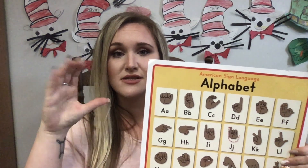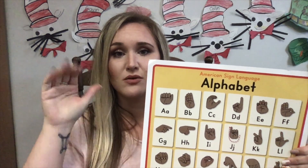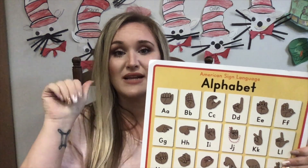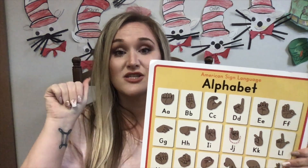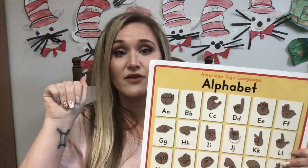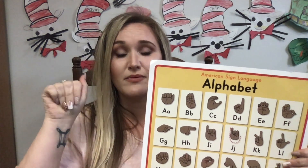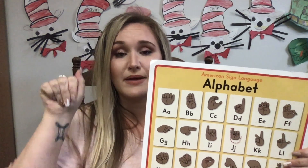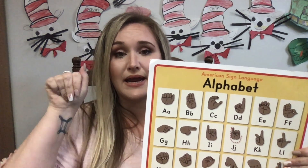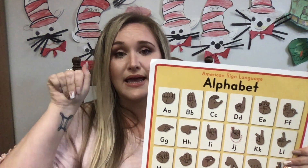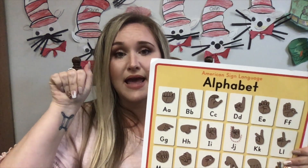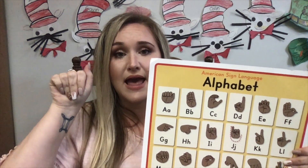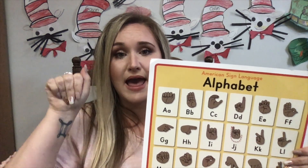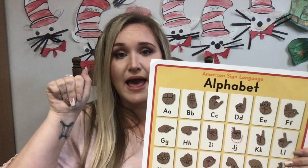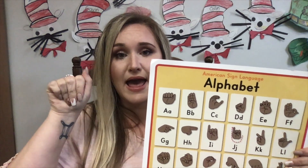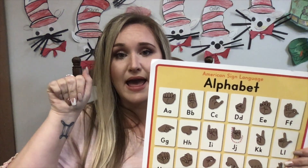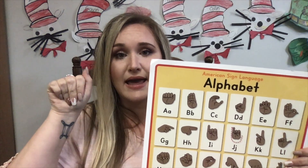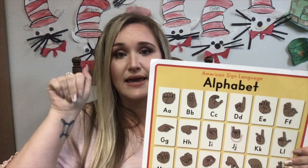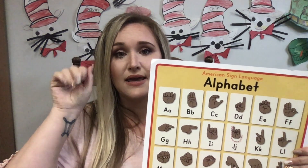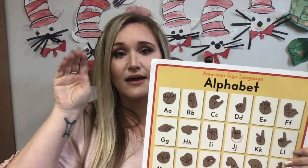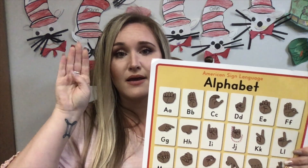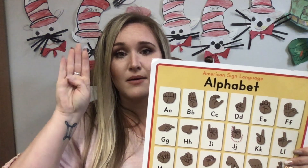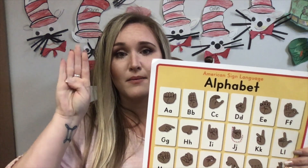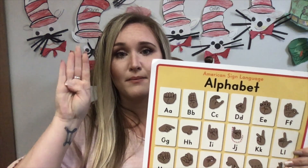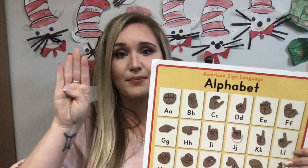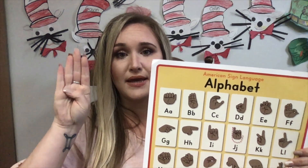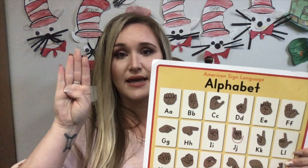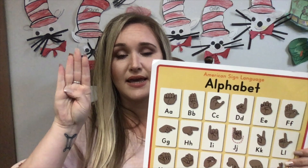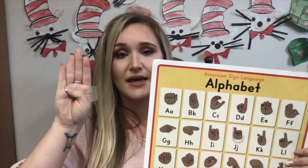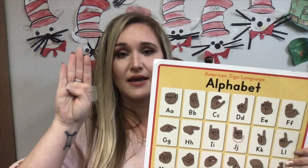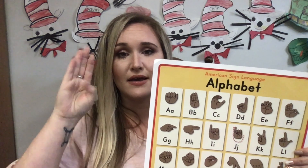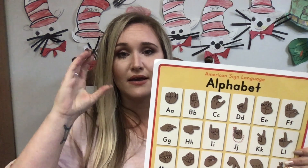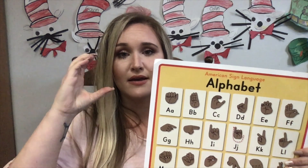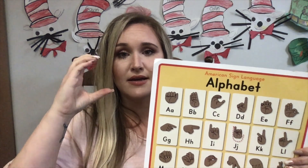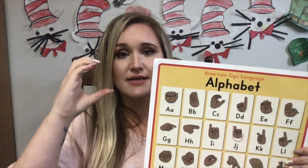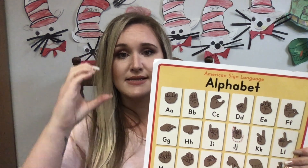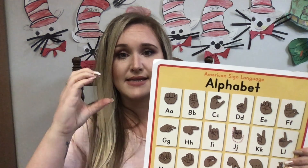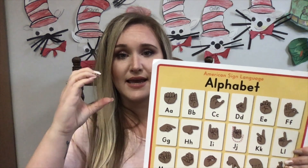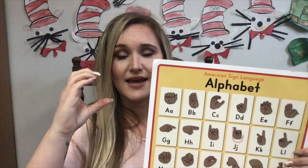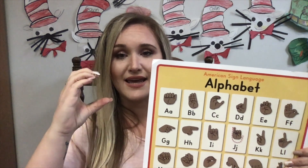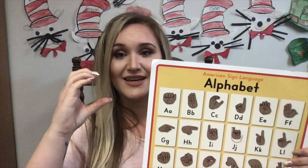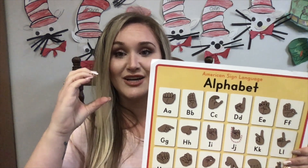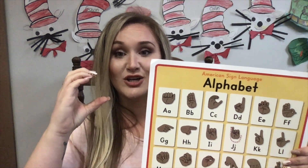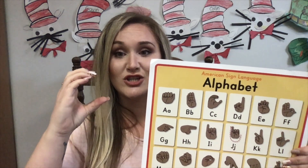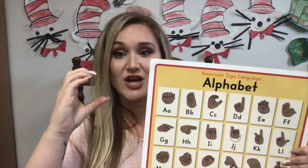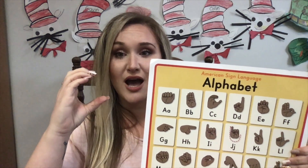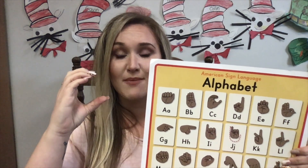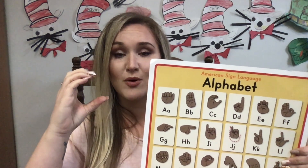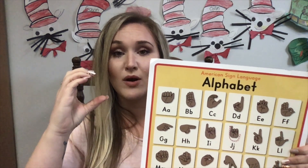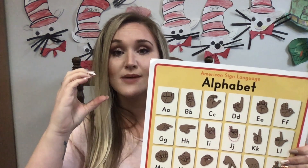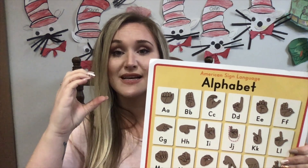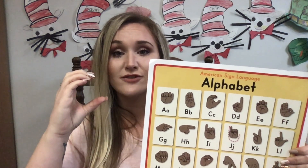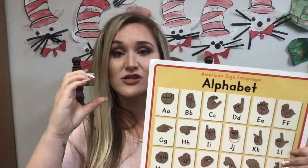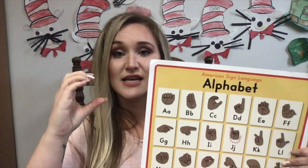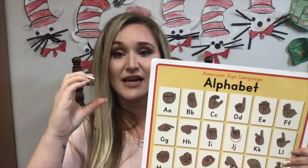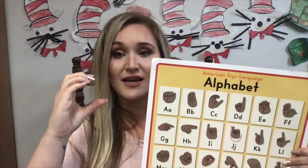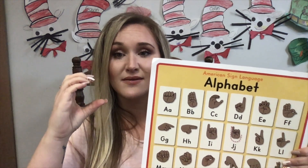let's start from the beginning. A, B, C. Good job. And what comes after C?